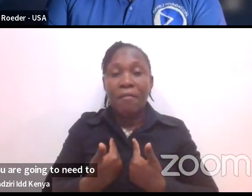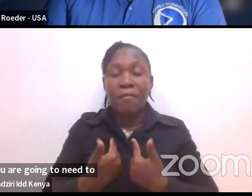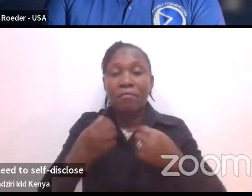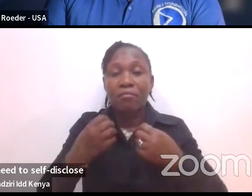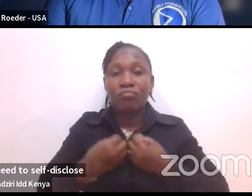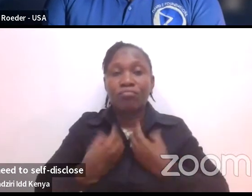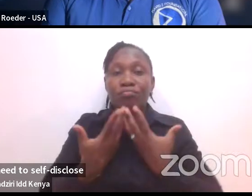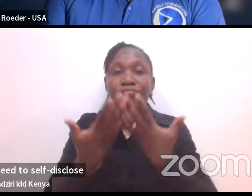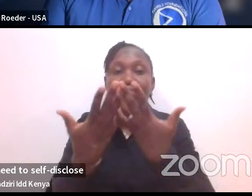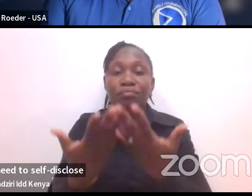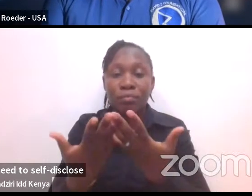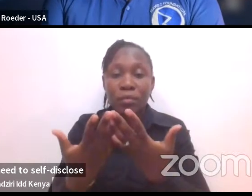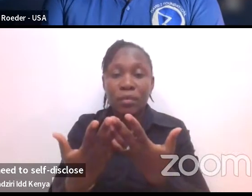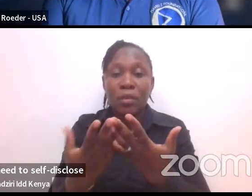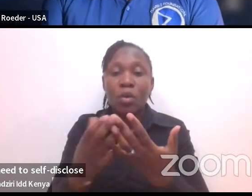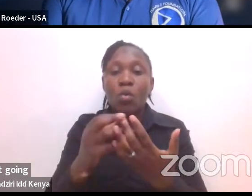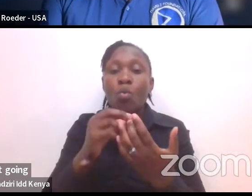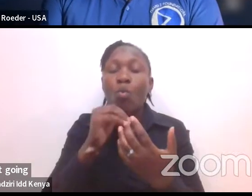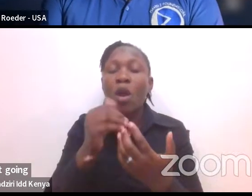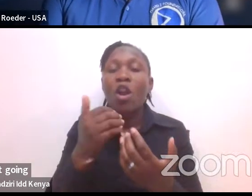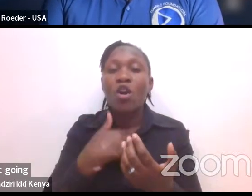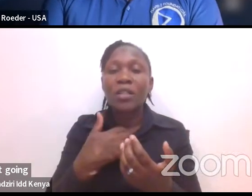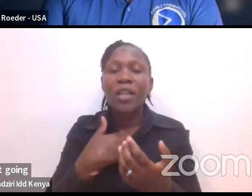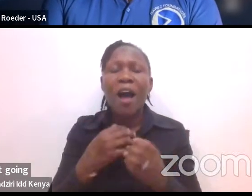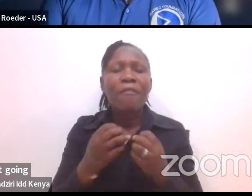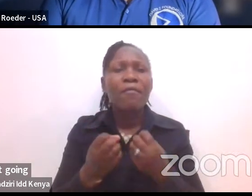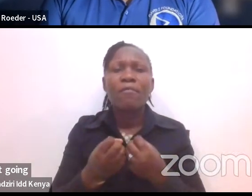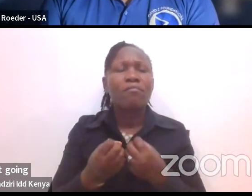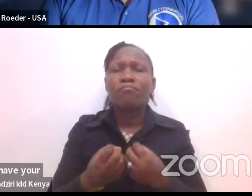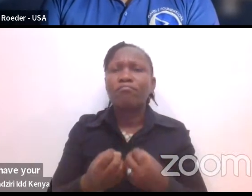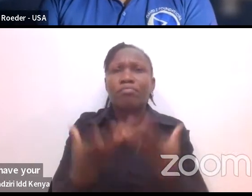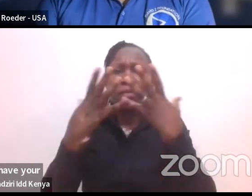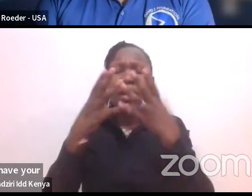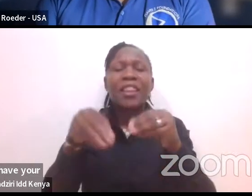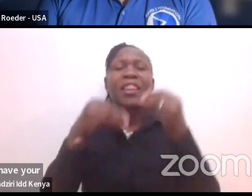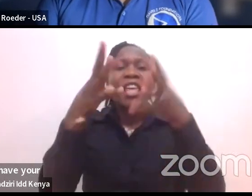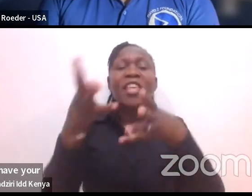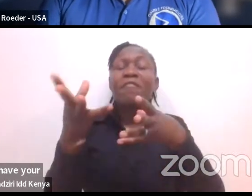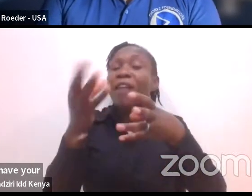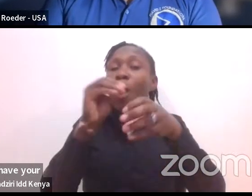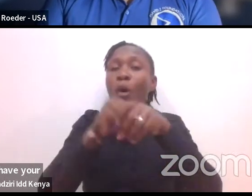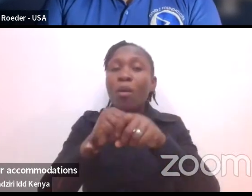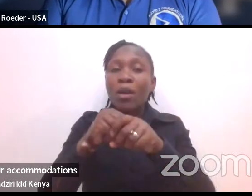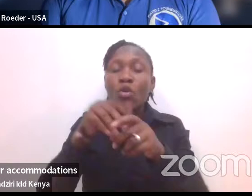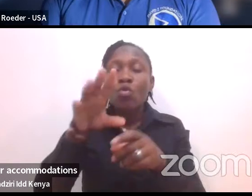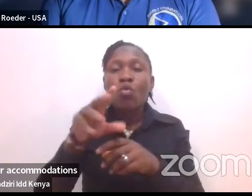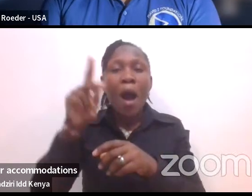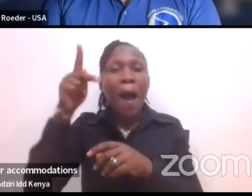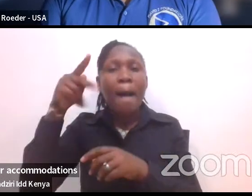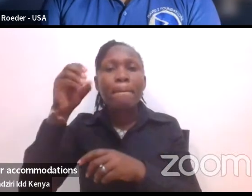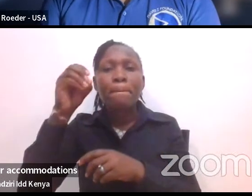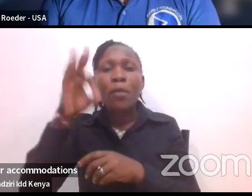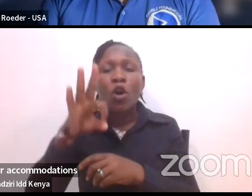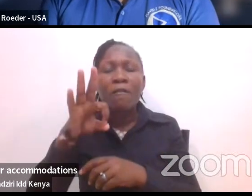to automatically have your accommodations provided to you by your professors. You need to make sure that you